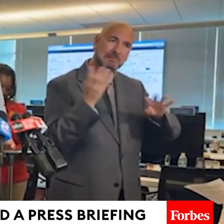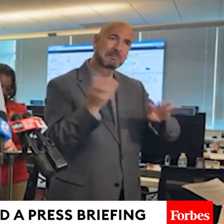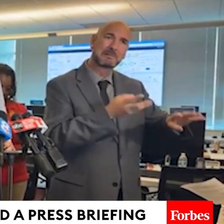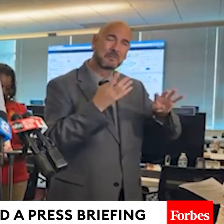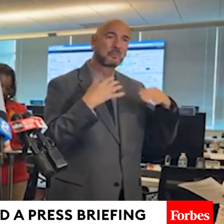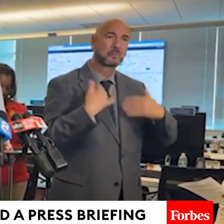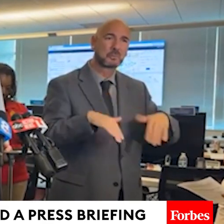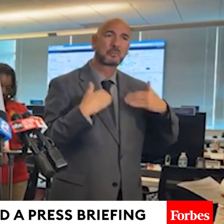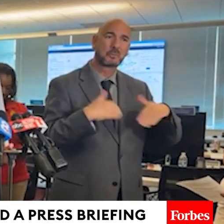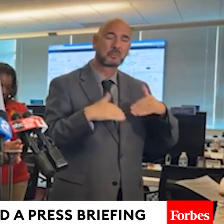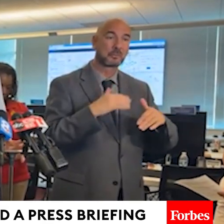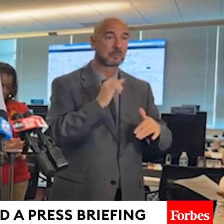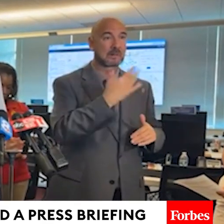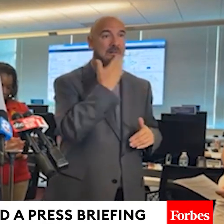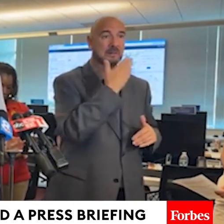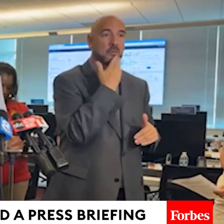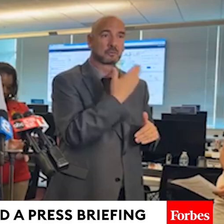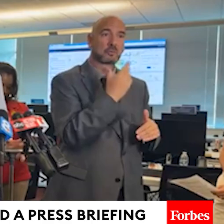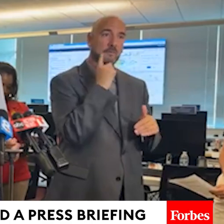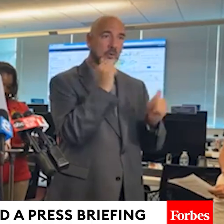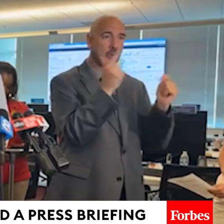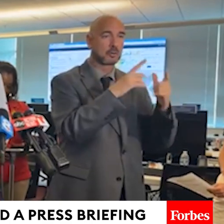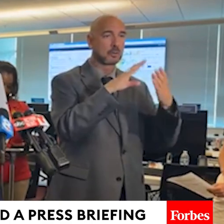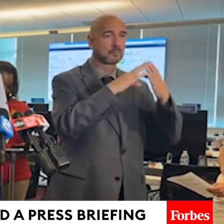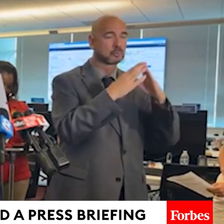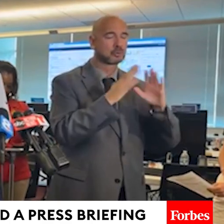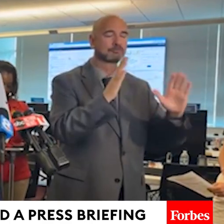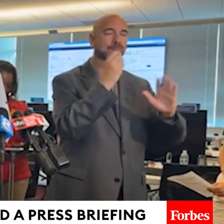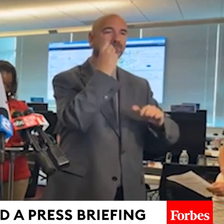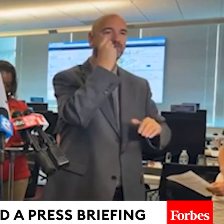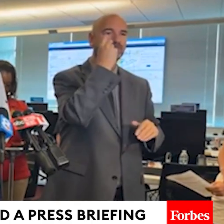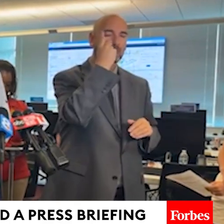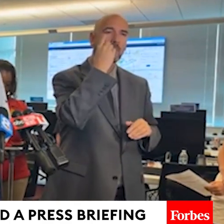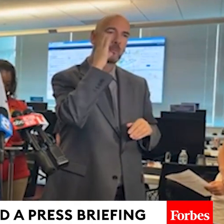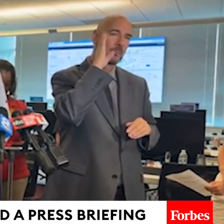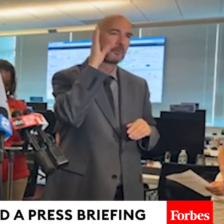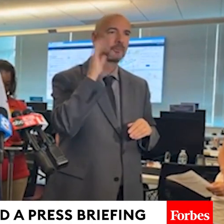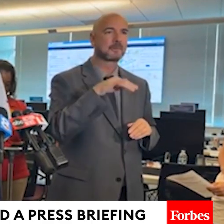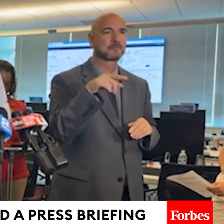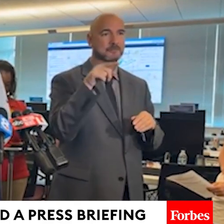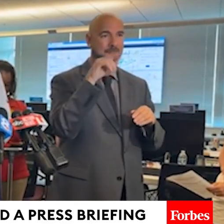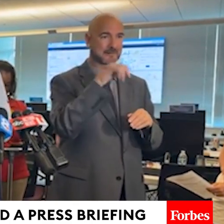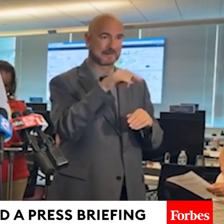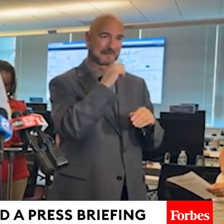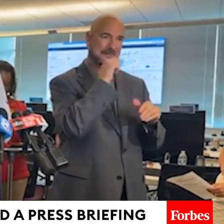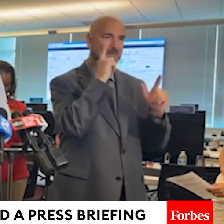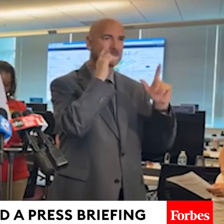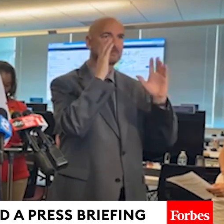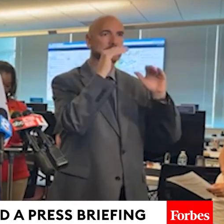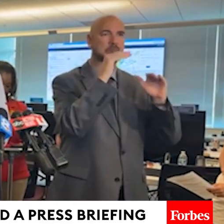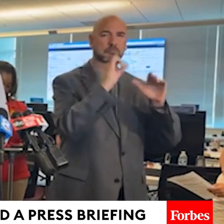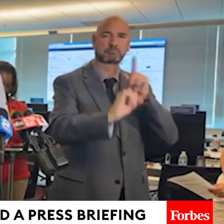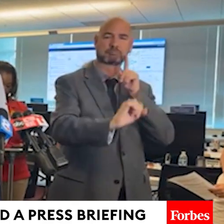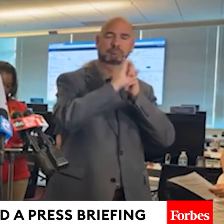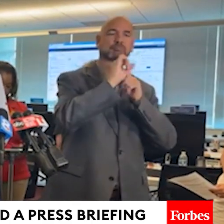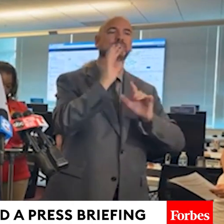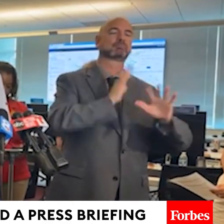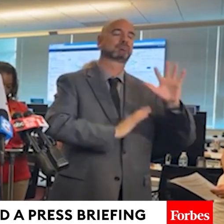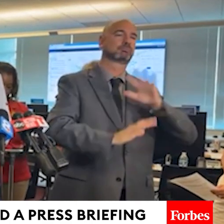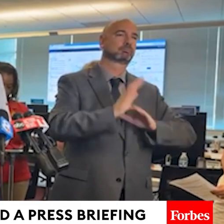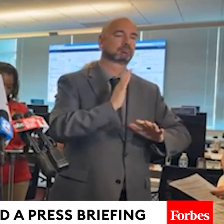thank you to the community. I know that this is something that wasn't expected, areas that don't